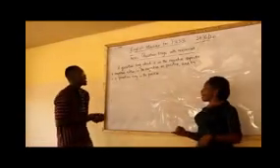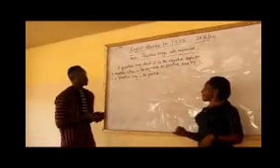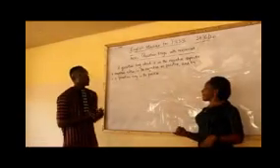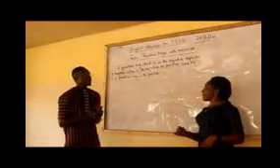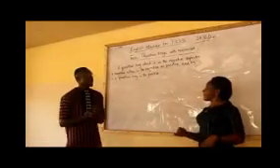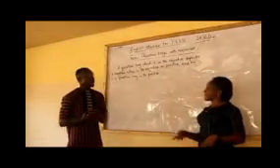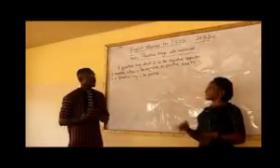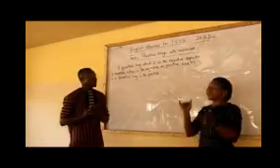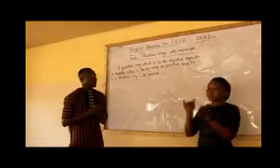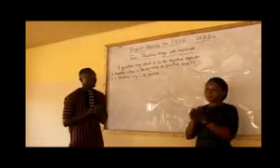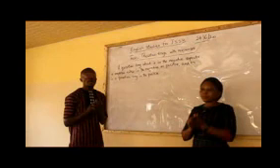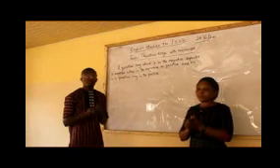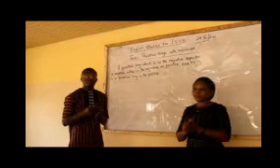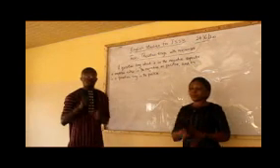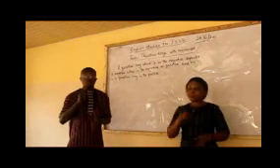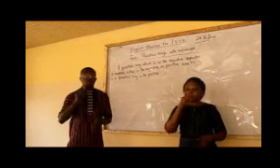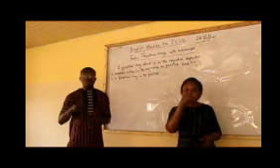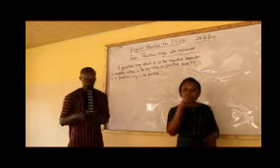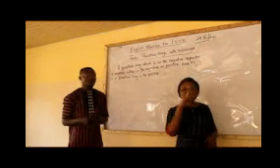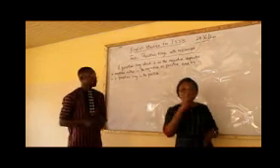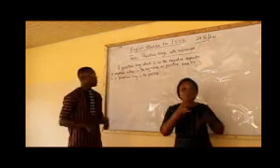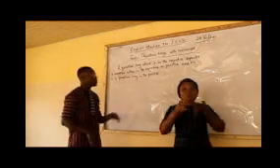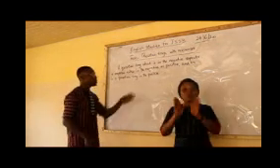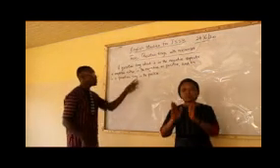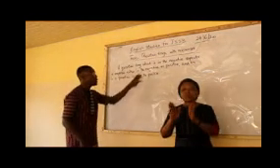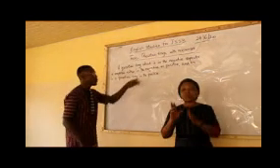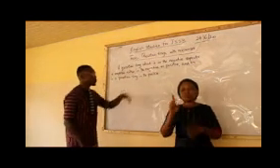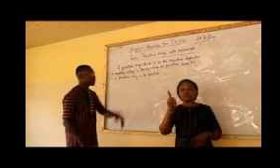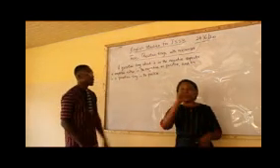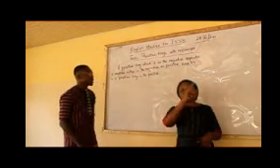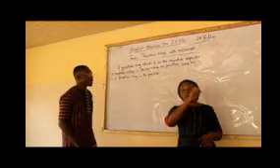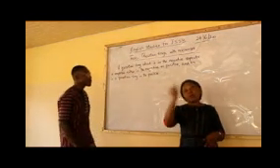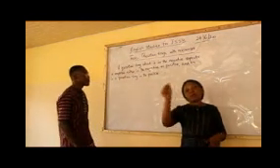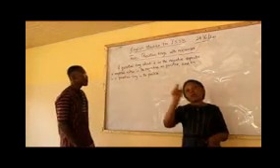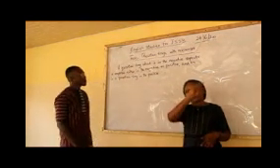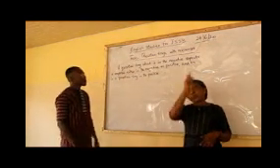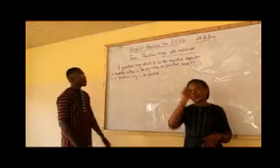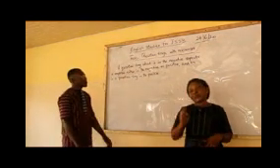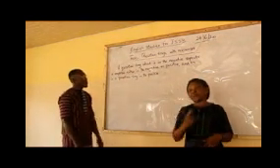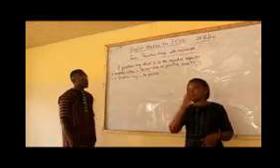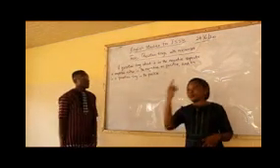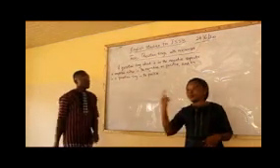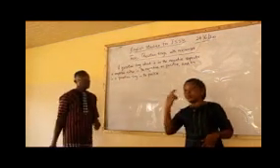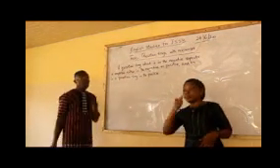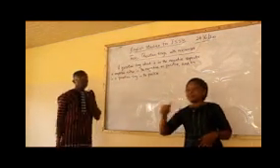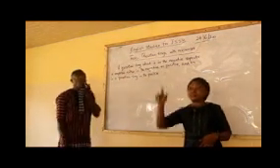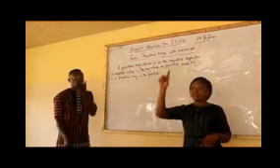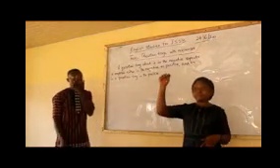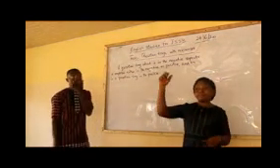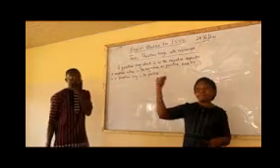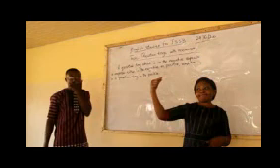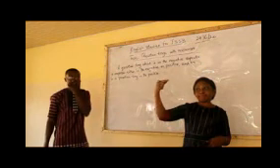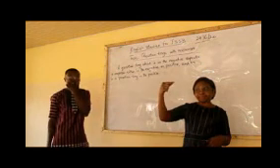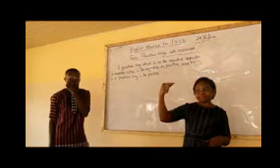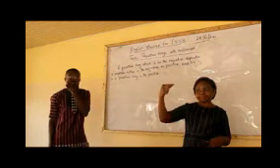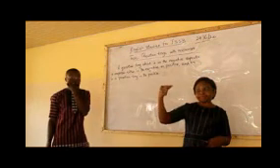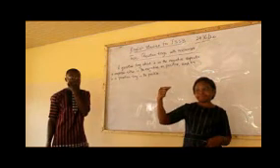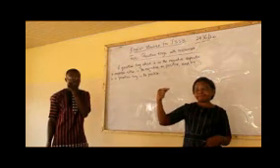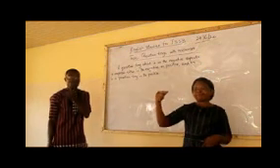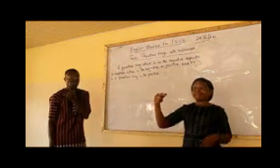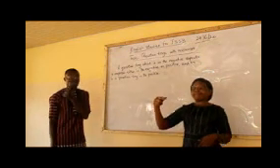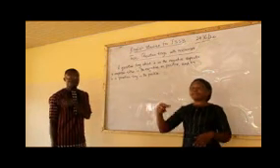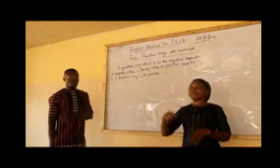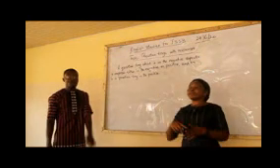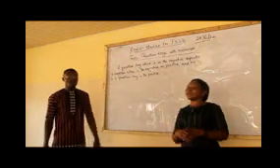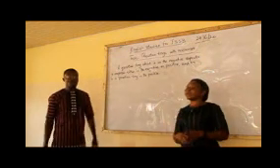is that you are asked a question using a question tag. Doesn't mean that you must